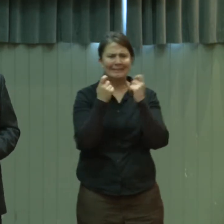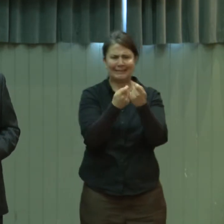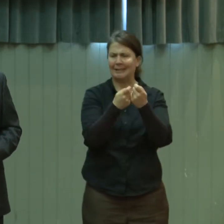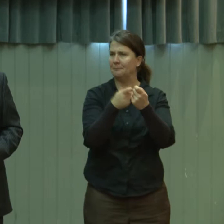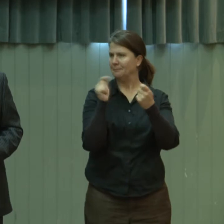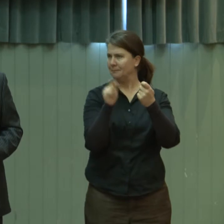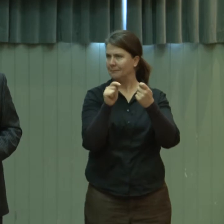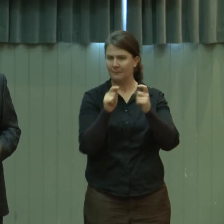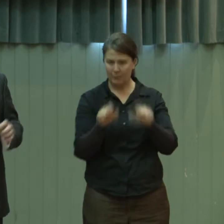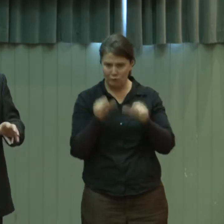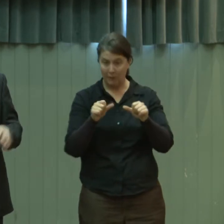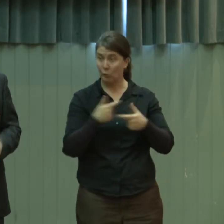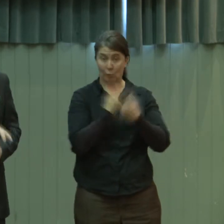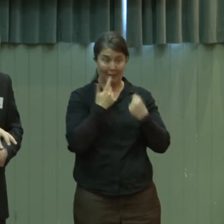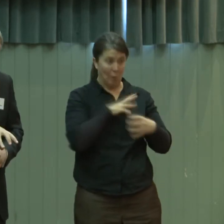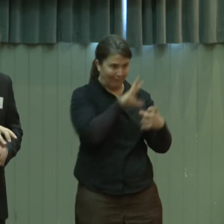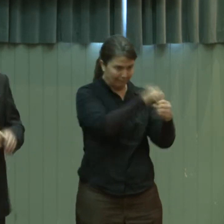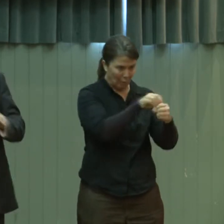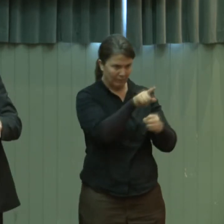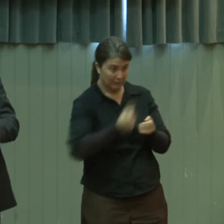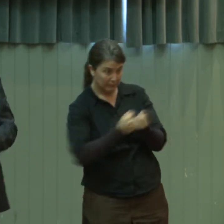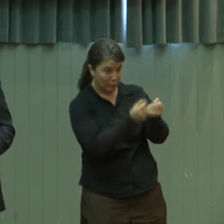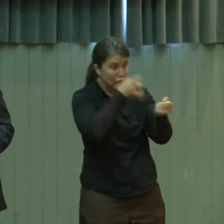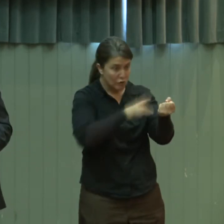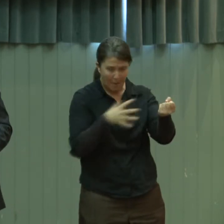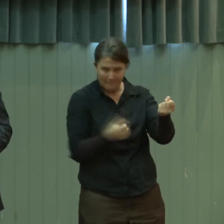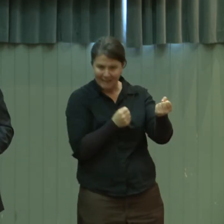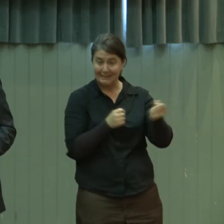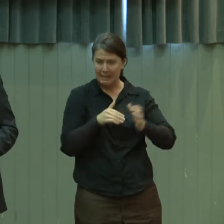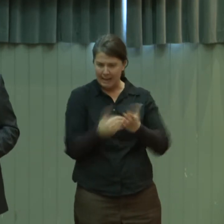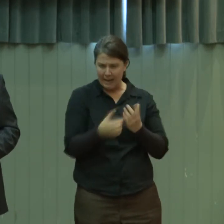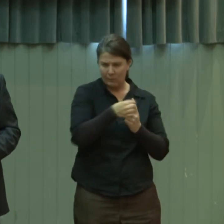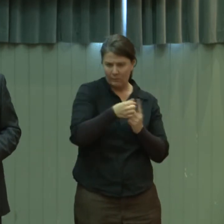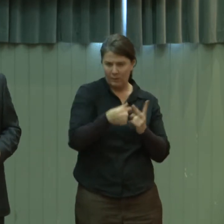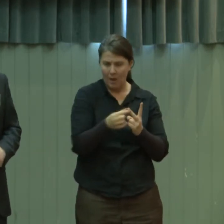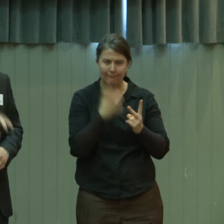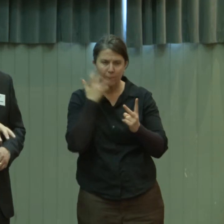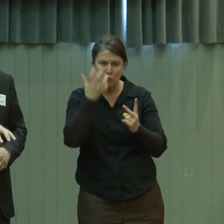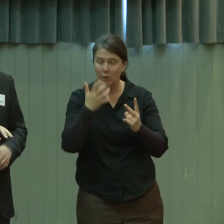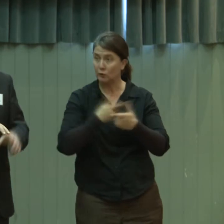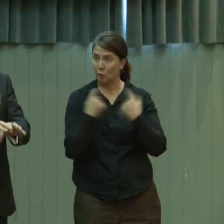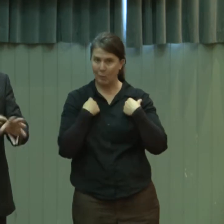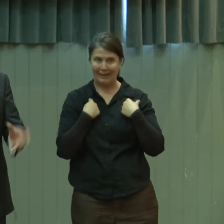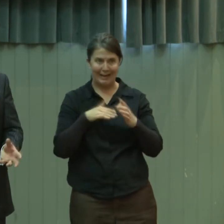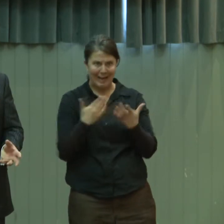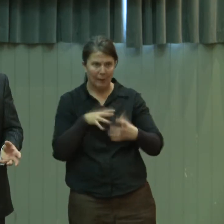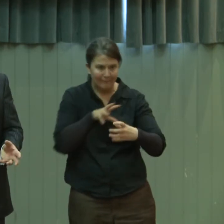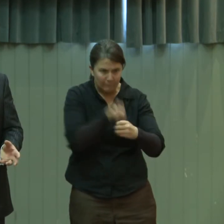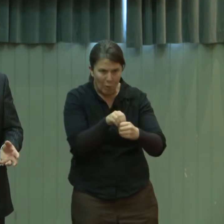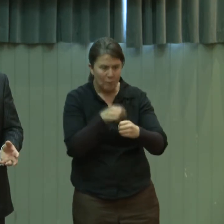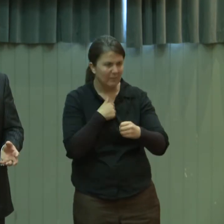are the key people that are going to be able to support this child now and in the future? So our job is to get involved now to sort this